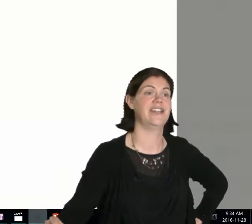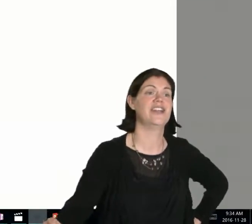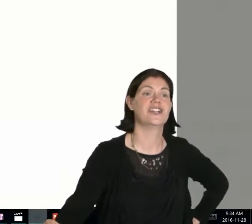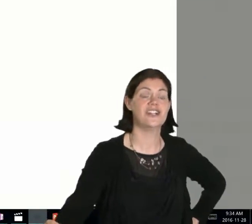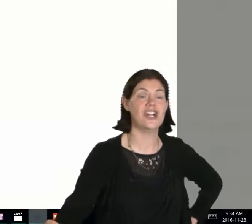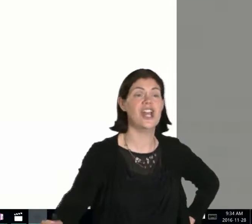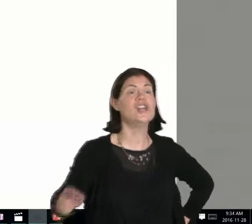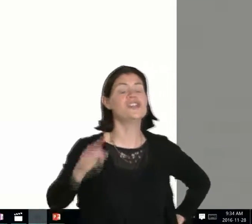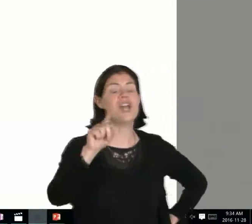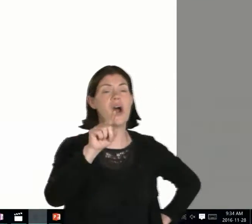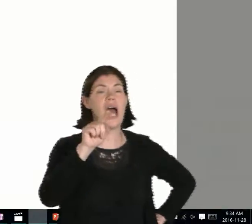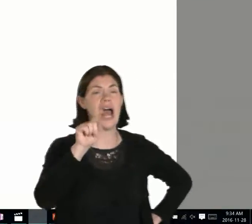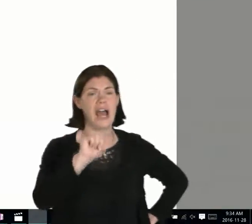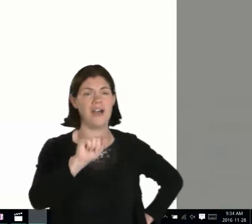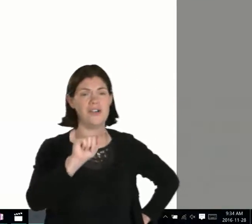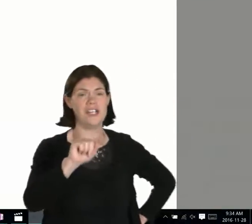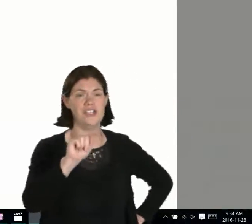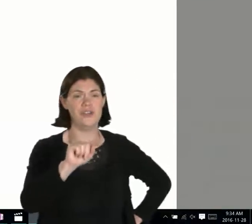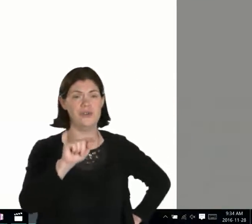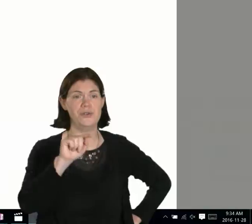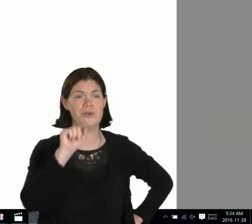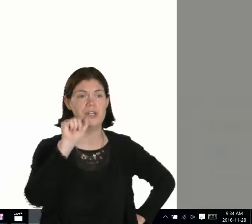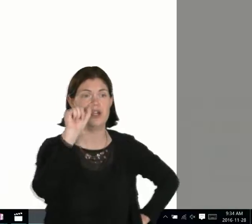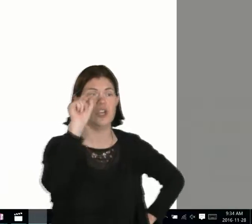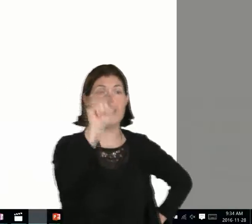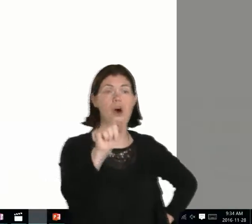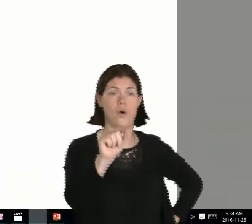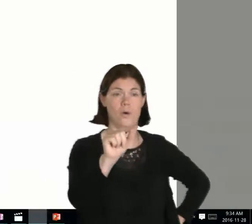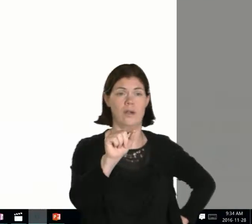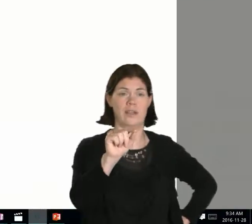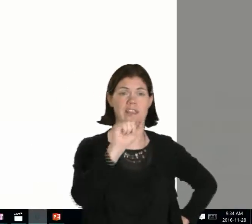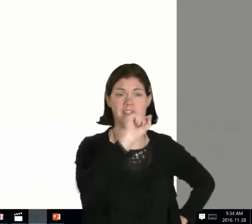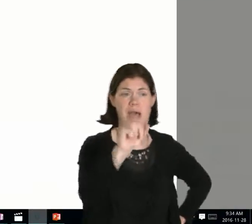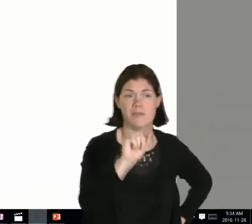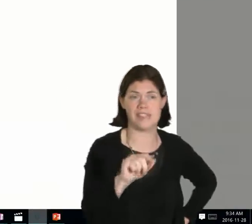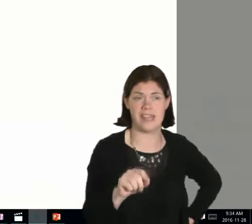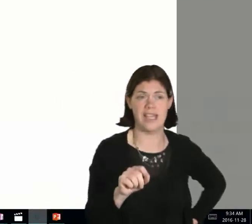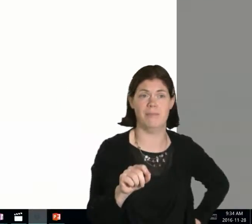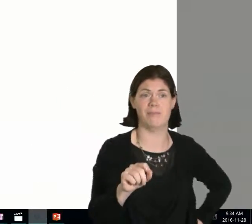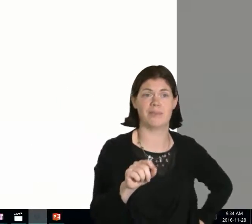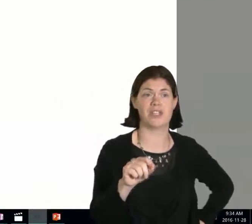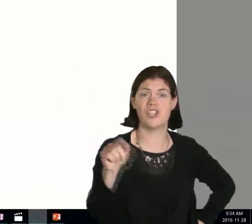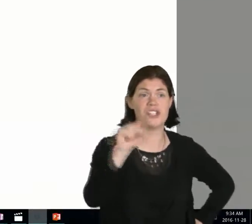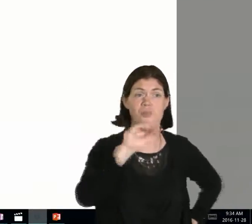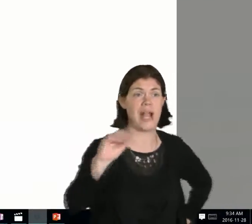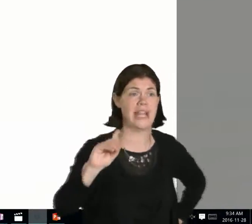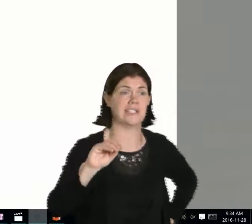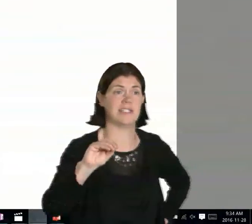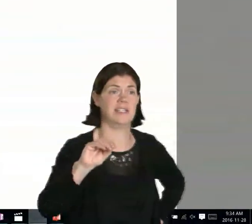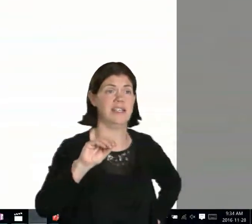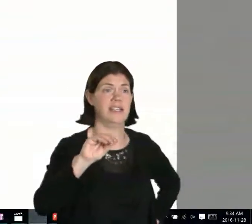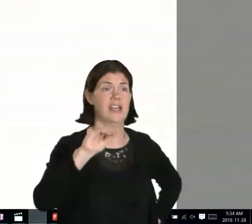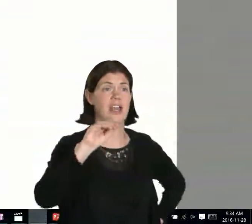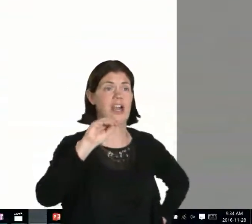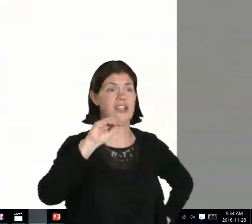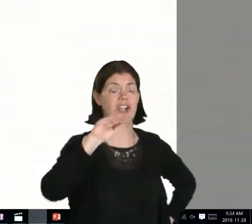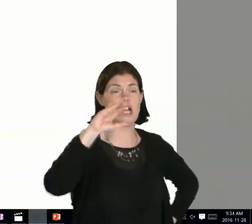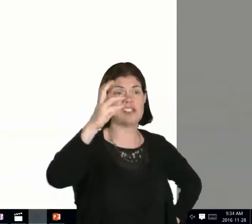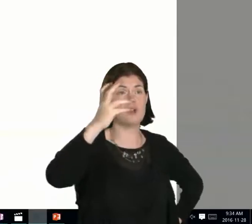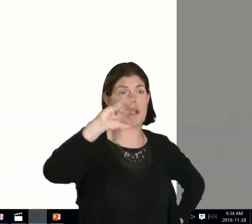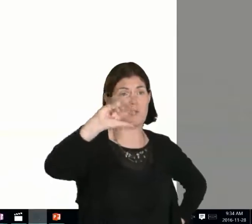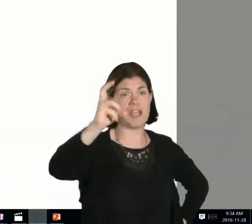Exactly. Good. So now, how did you know that that was the theme? Because you guys are right.